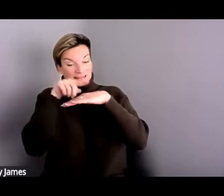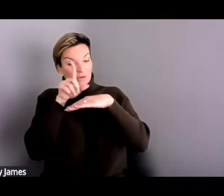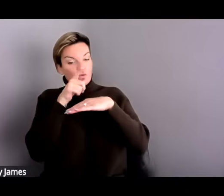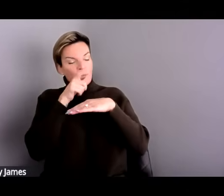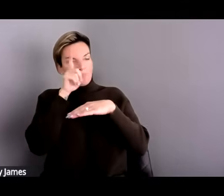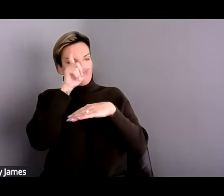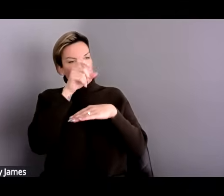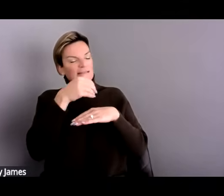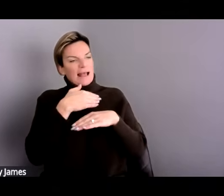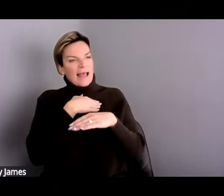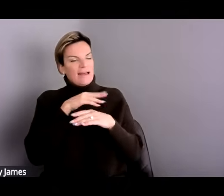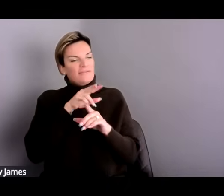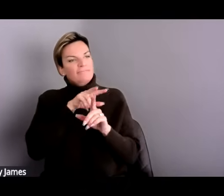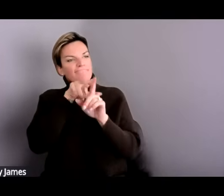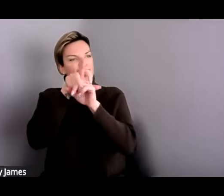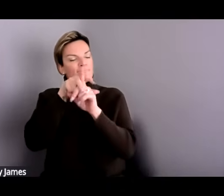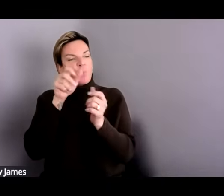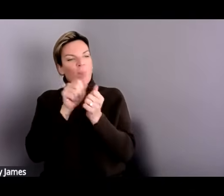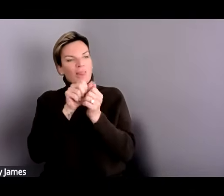And